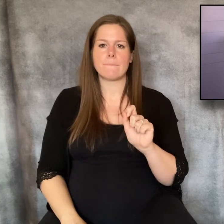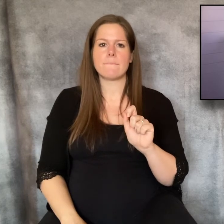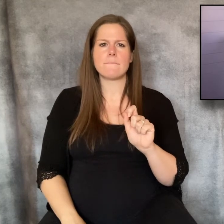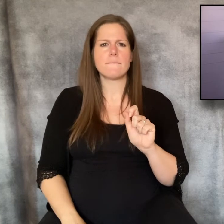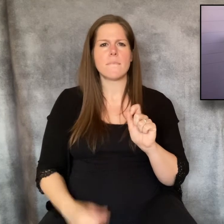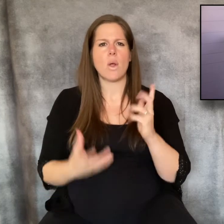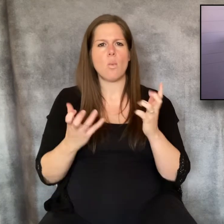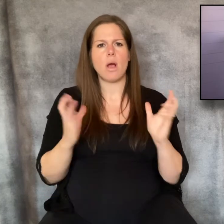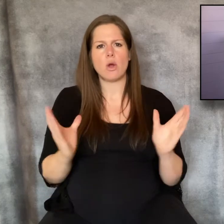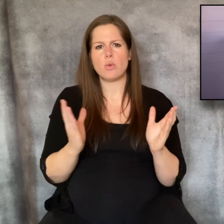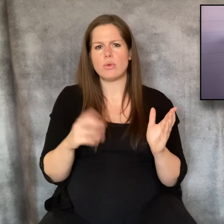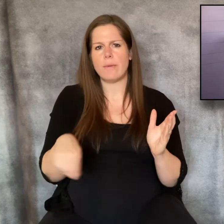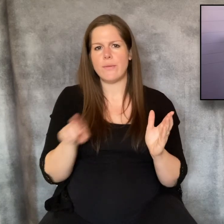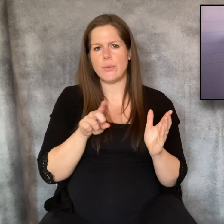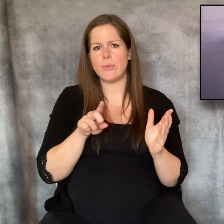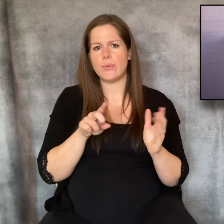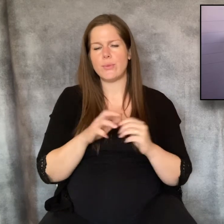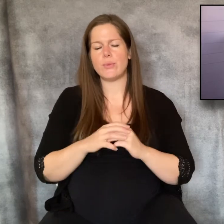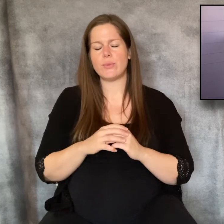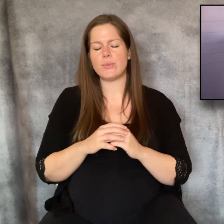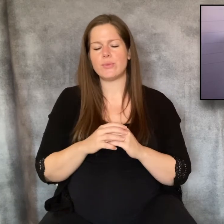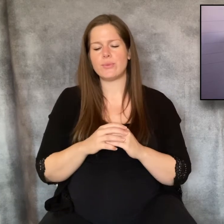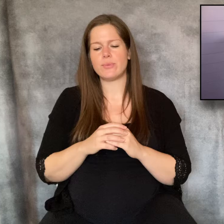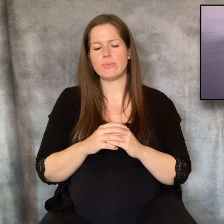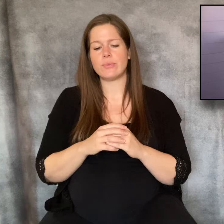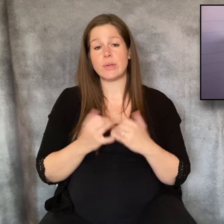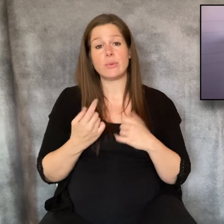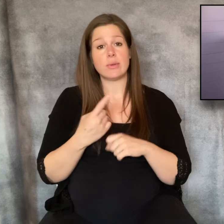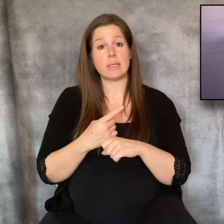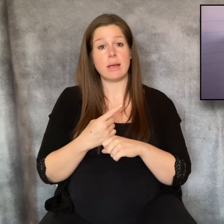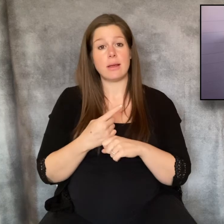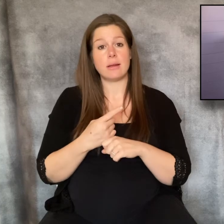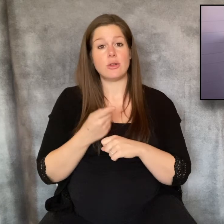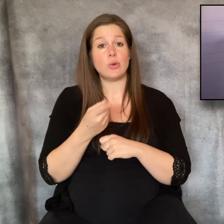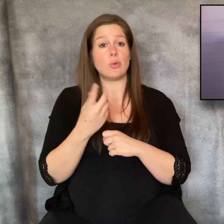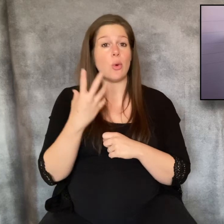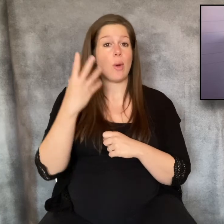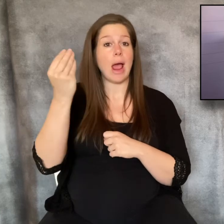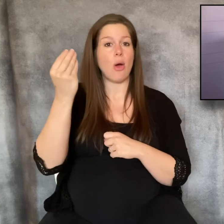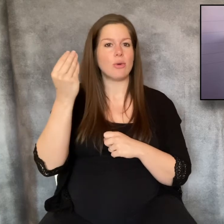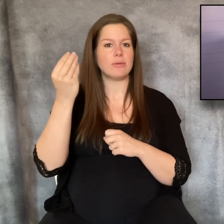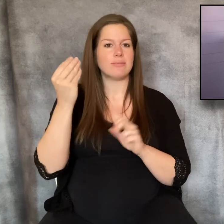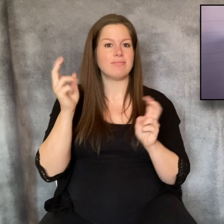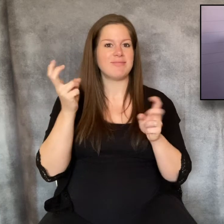as a way of encouragement, when you go out today into the field,